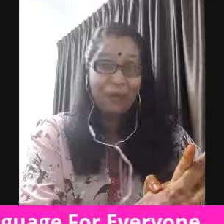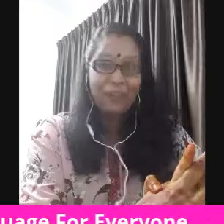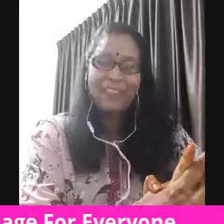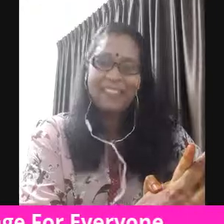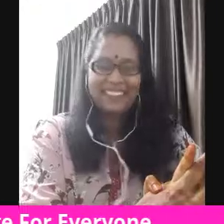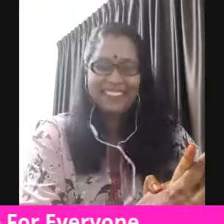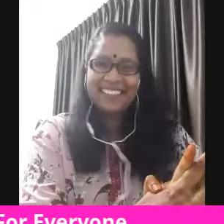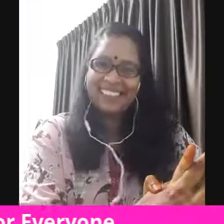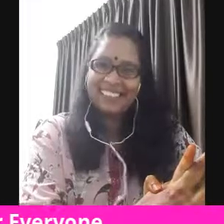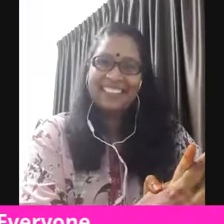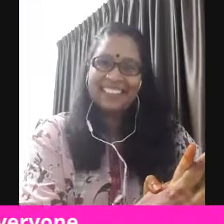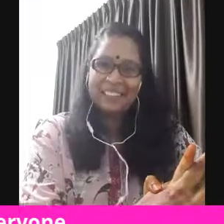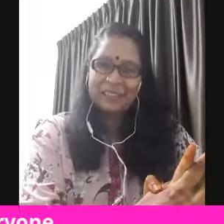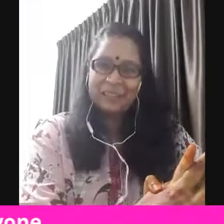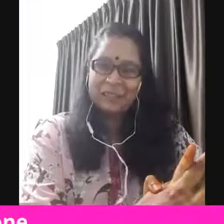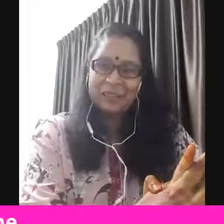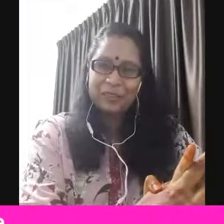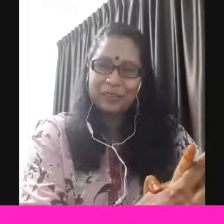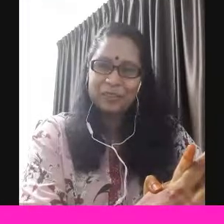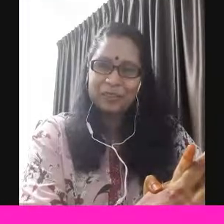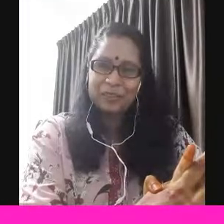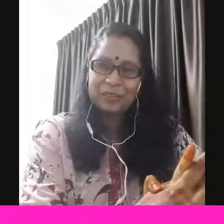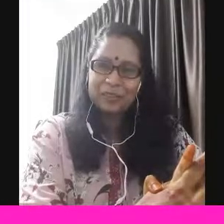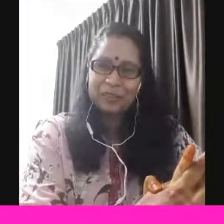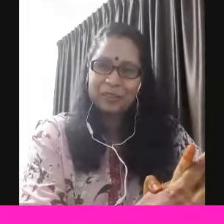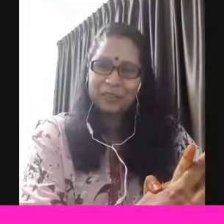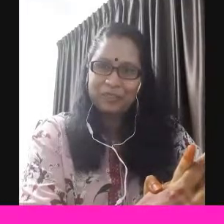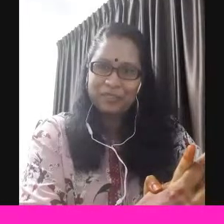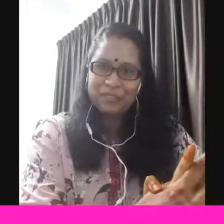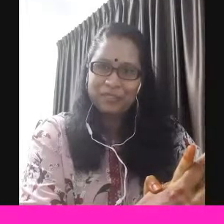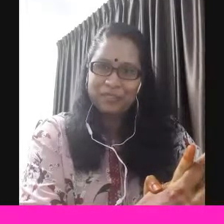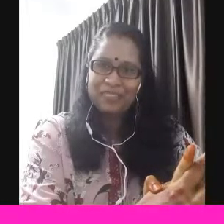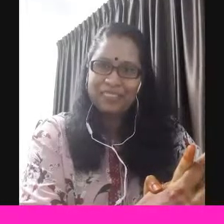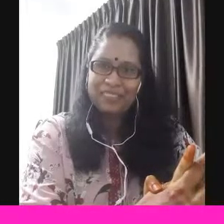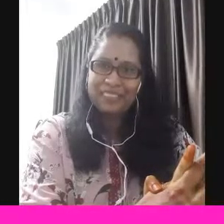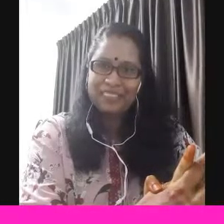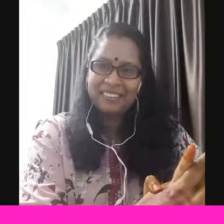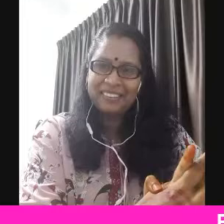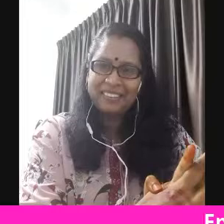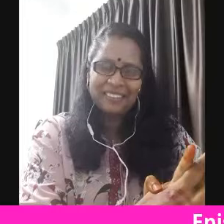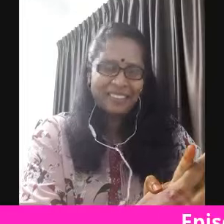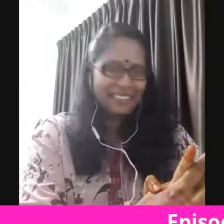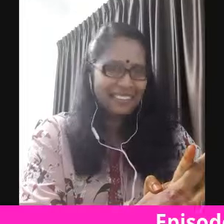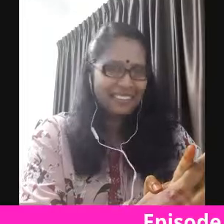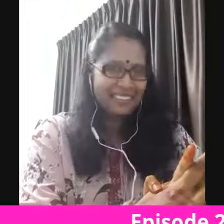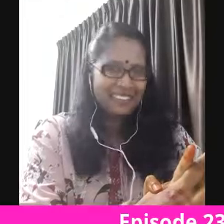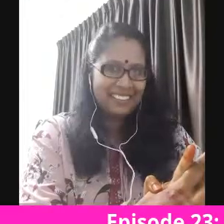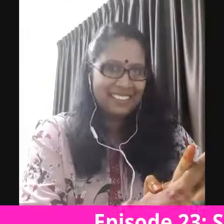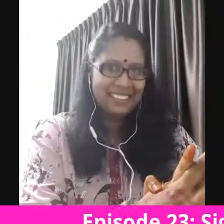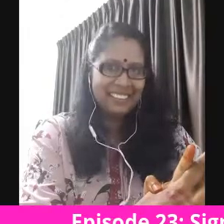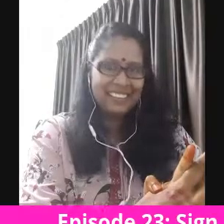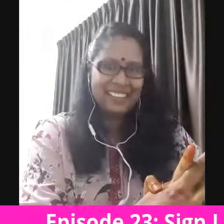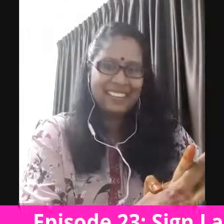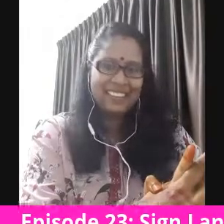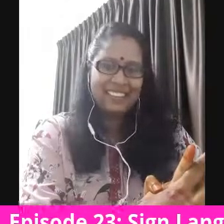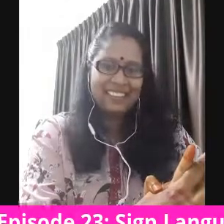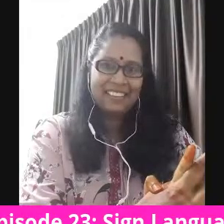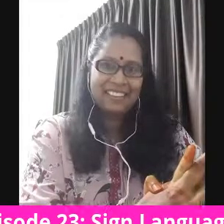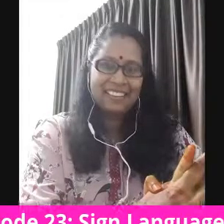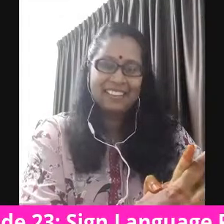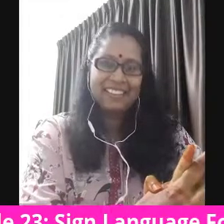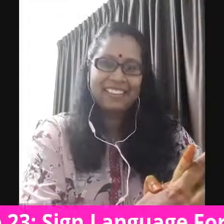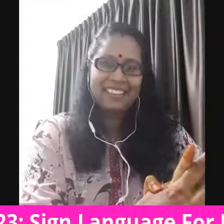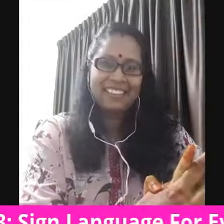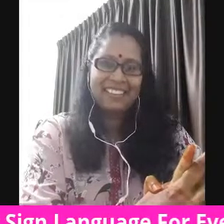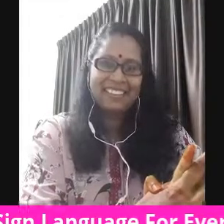up to Z, but he will show like Okay. this something like that. So I'll be like trying to understand, and he will give J, an is answer. it?